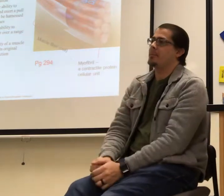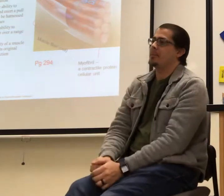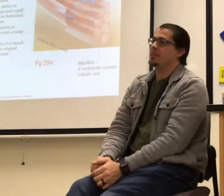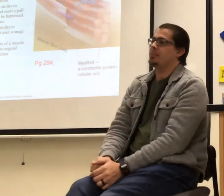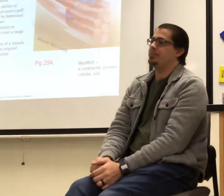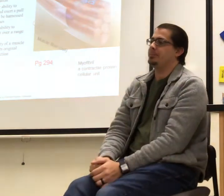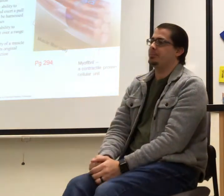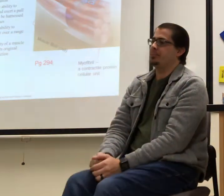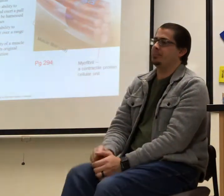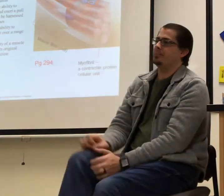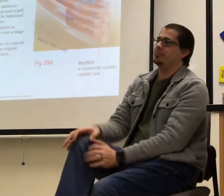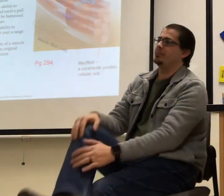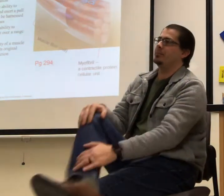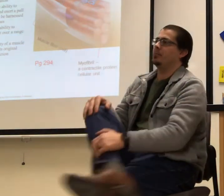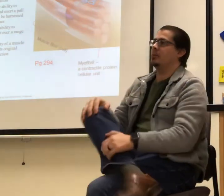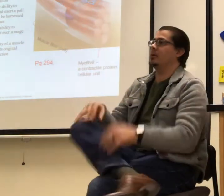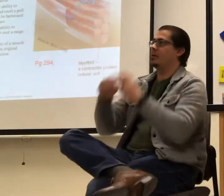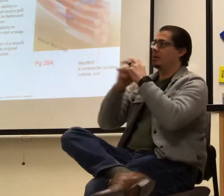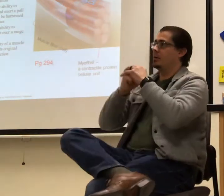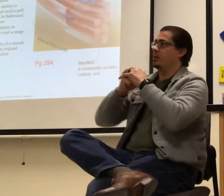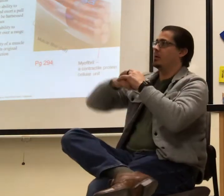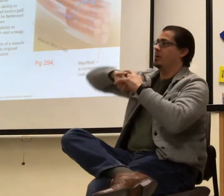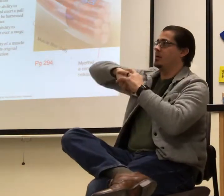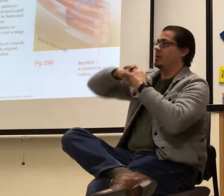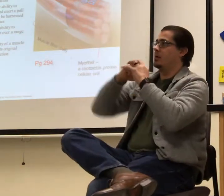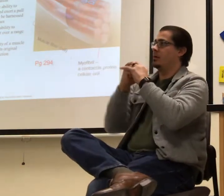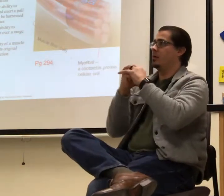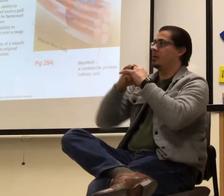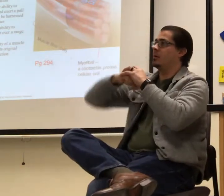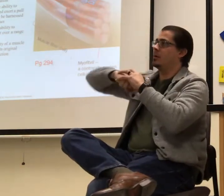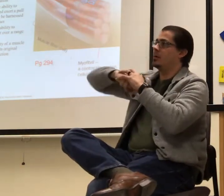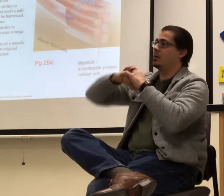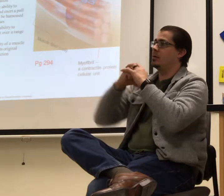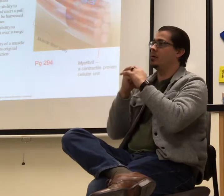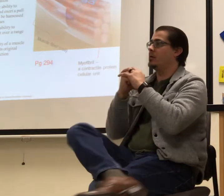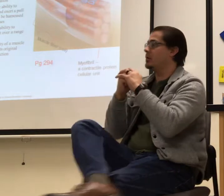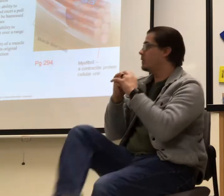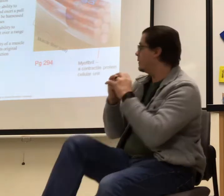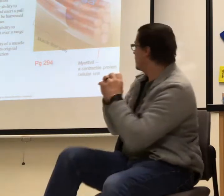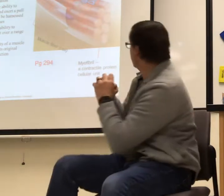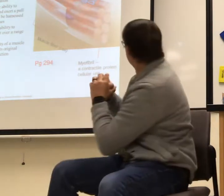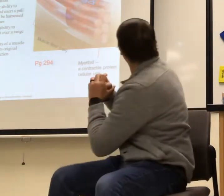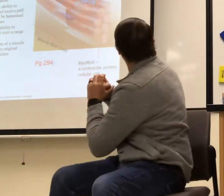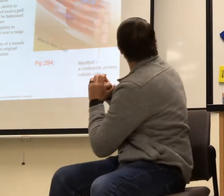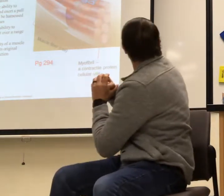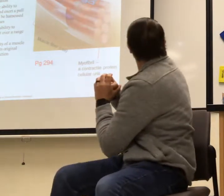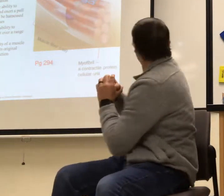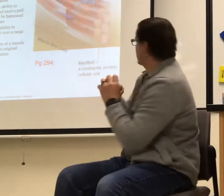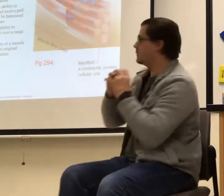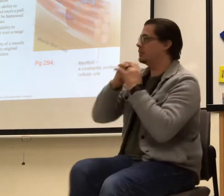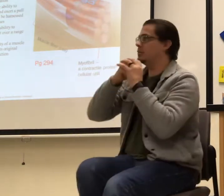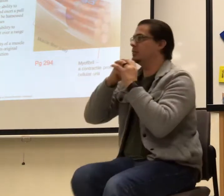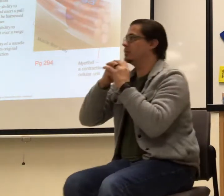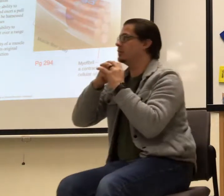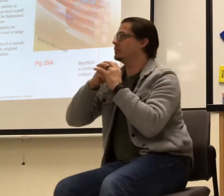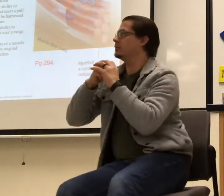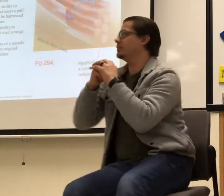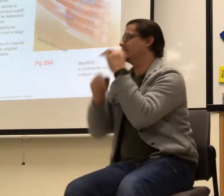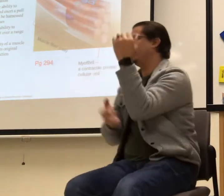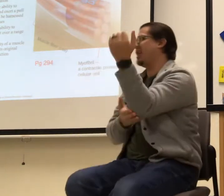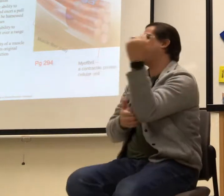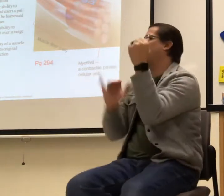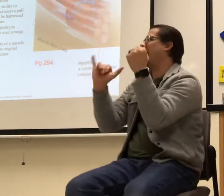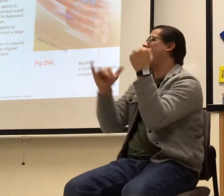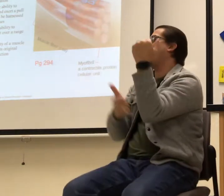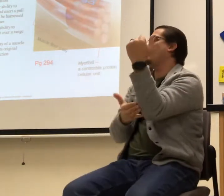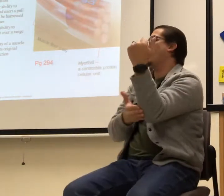pretend the joint bends at that hinge, right there. And let's say you have a muscle that crosses that joint.